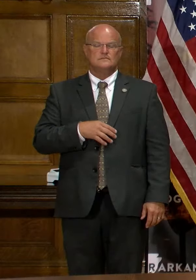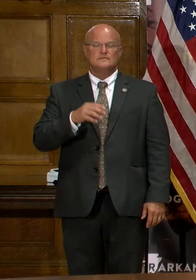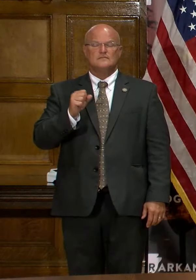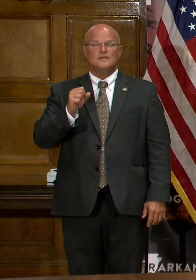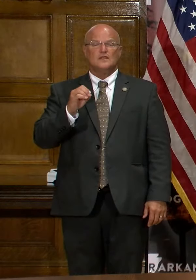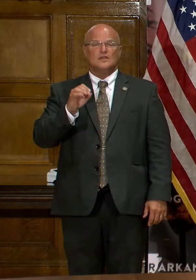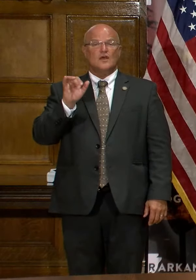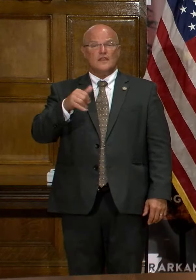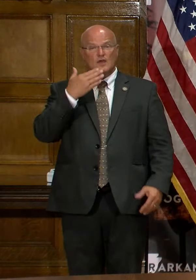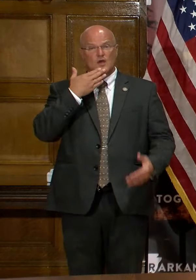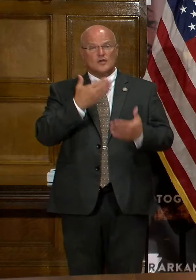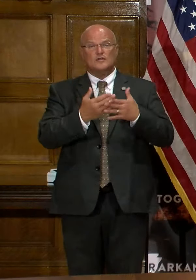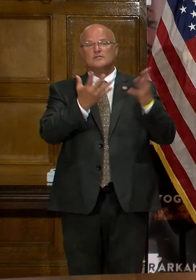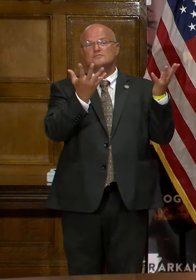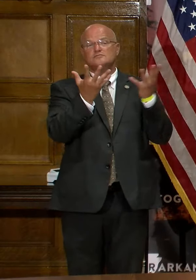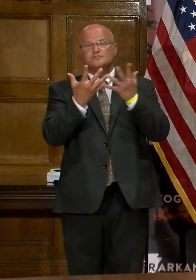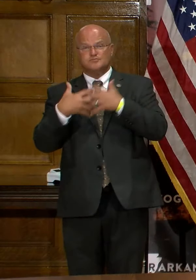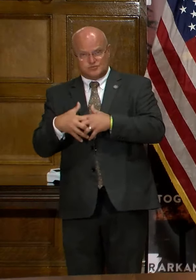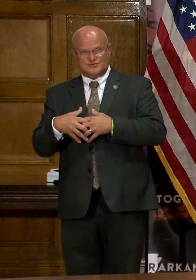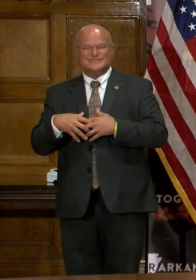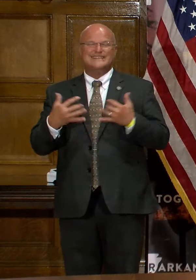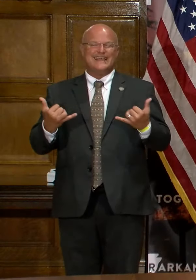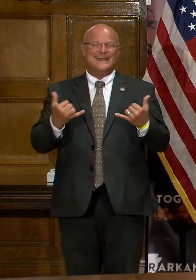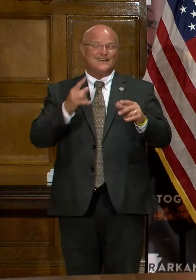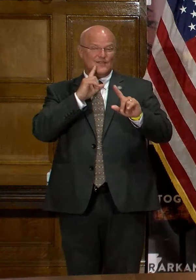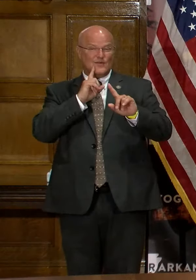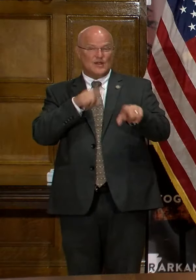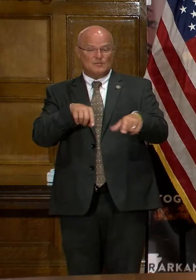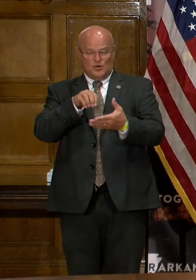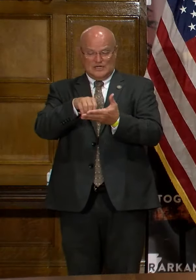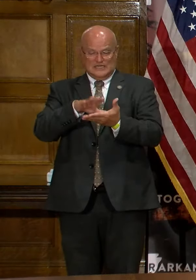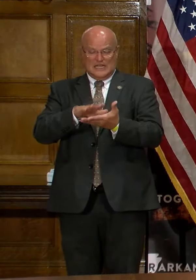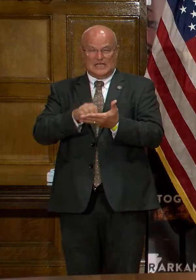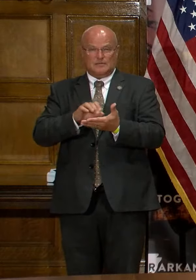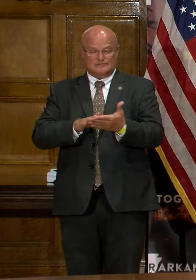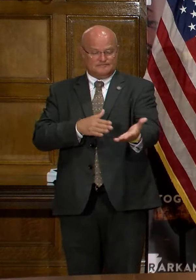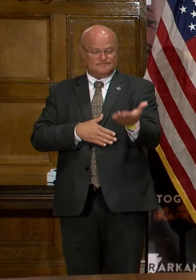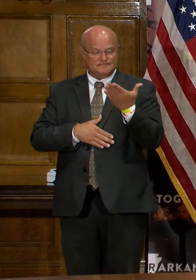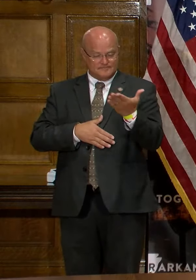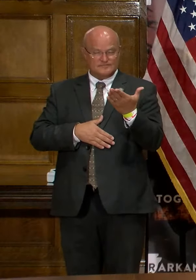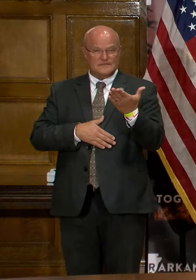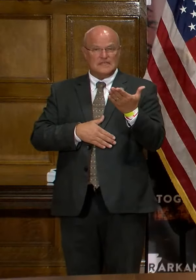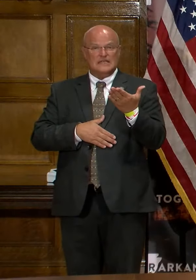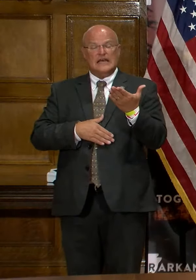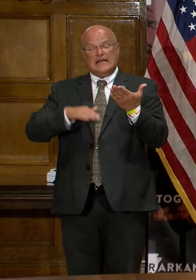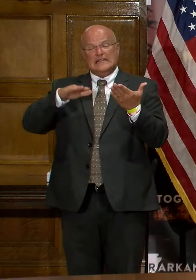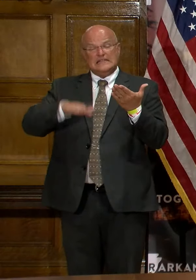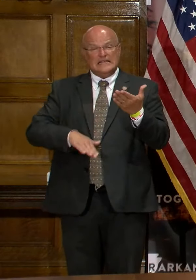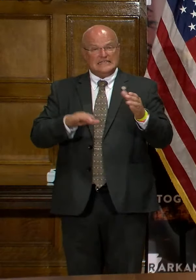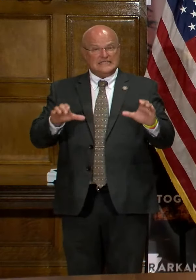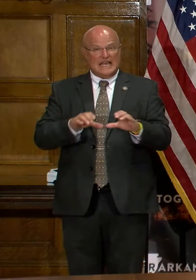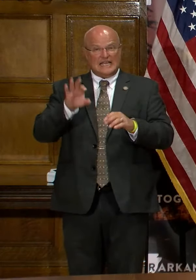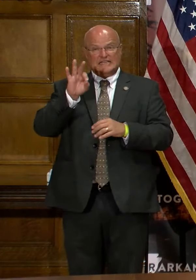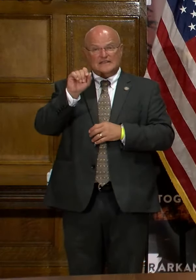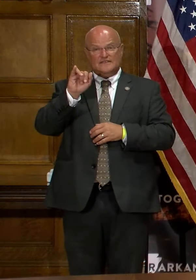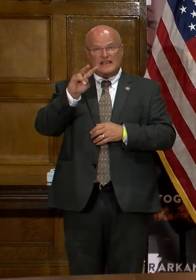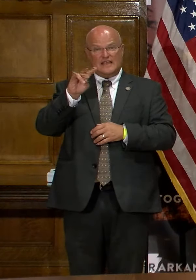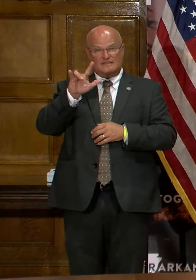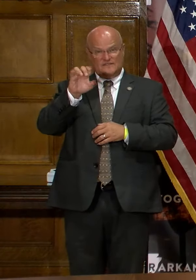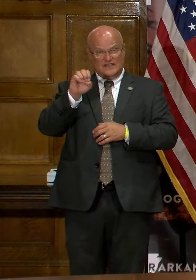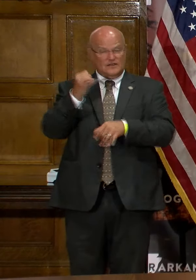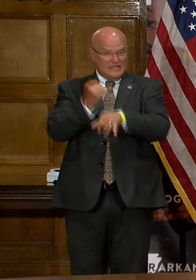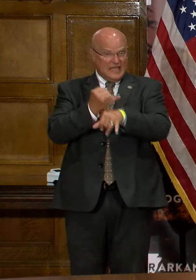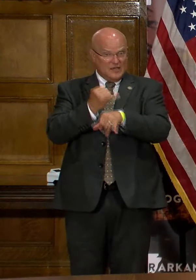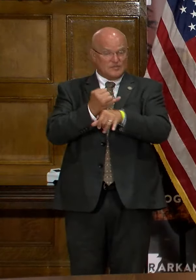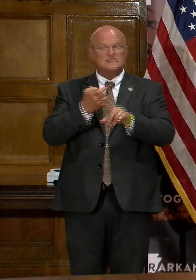So that was a good segue into what I was going to say. So the report documents that there are less active cases at the Fayetteville